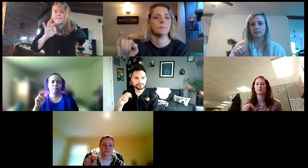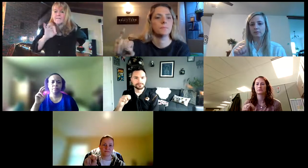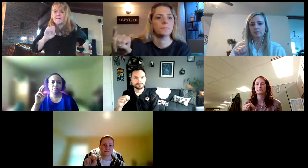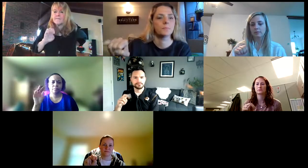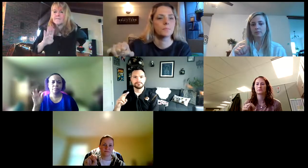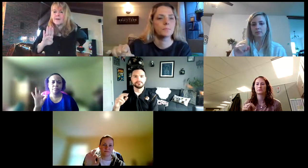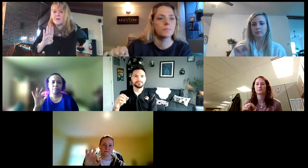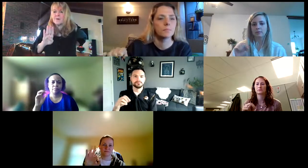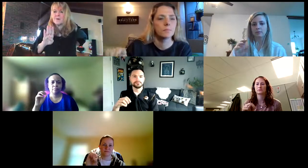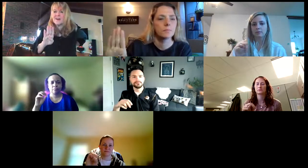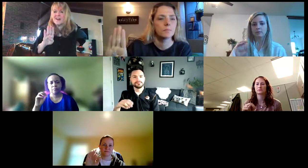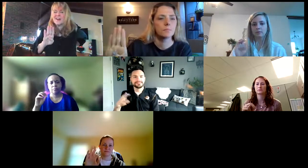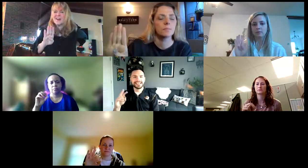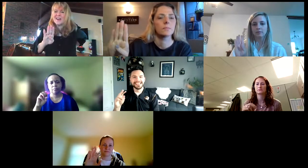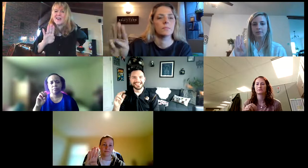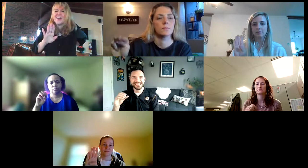Sorry.